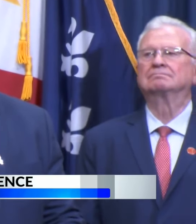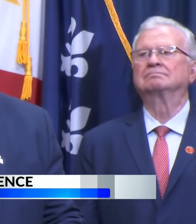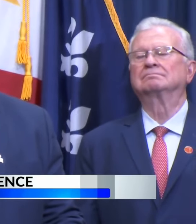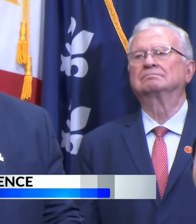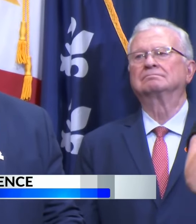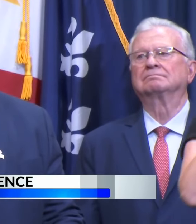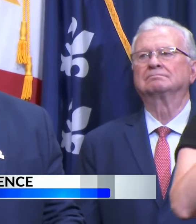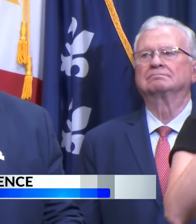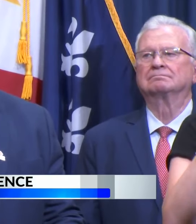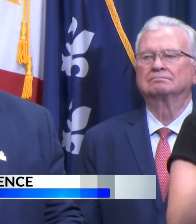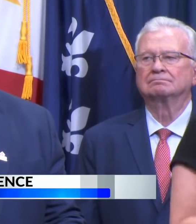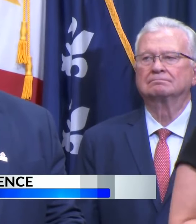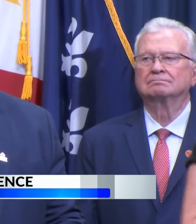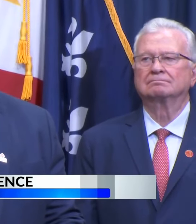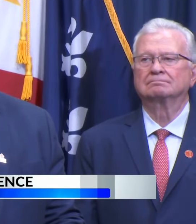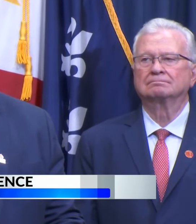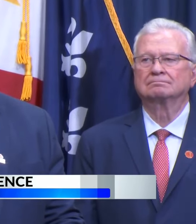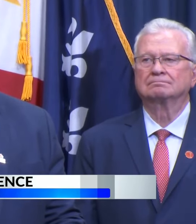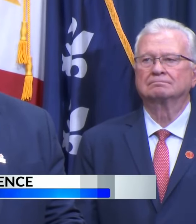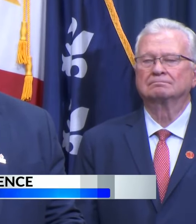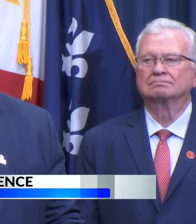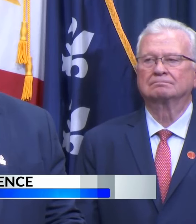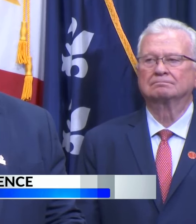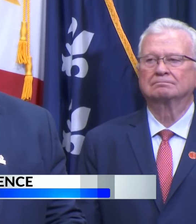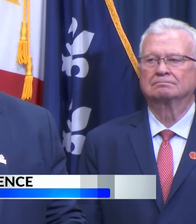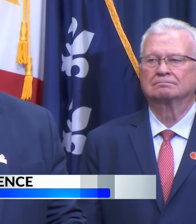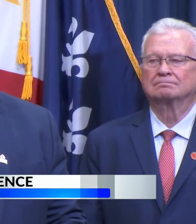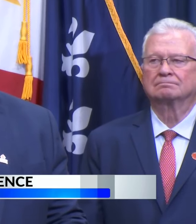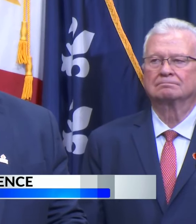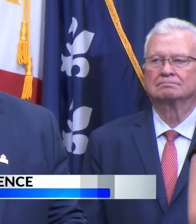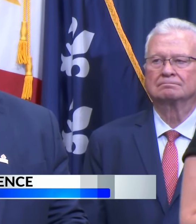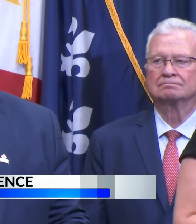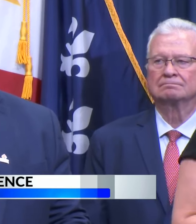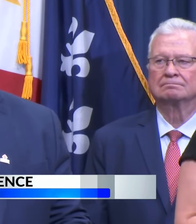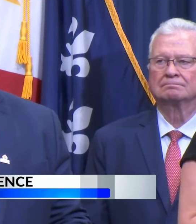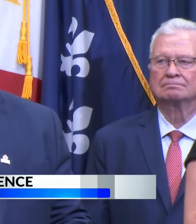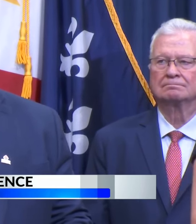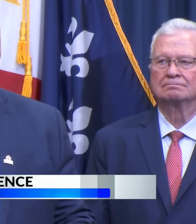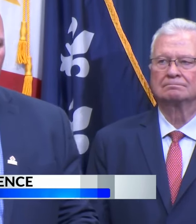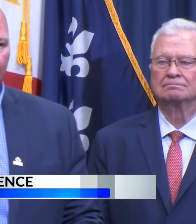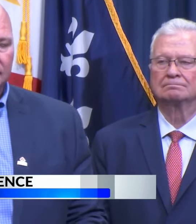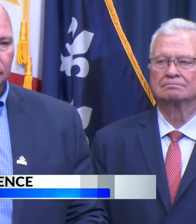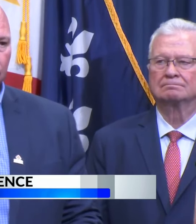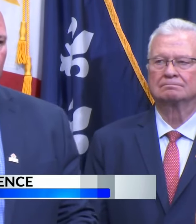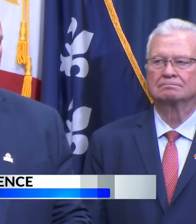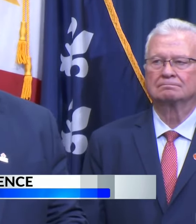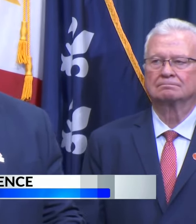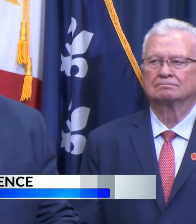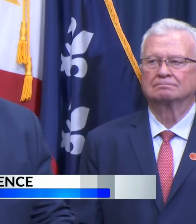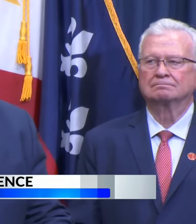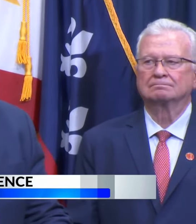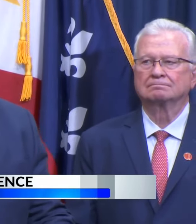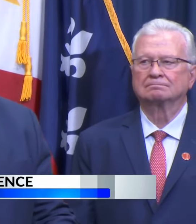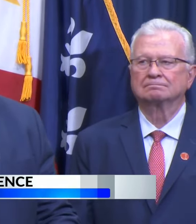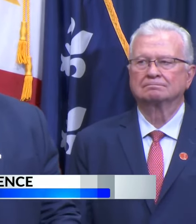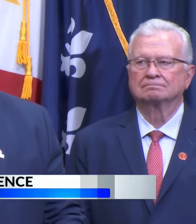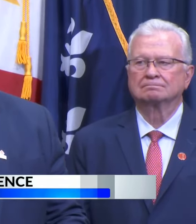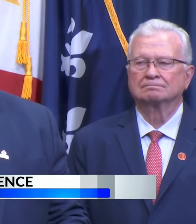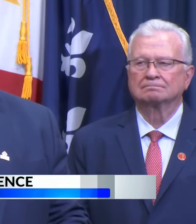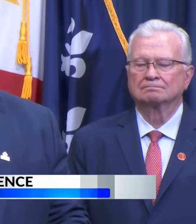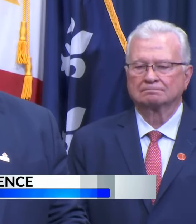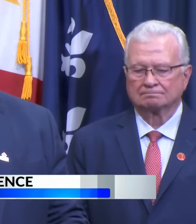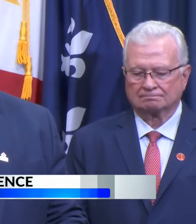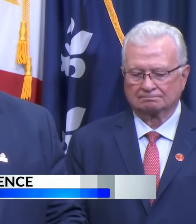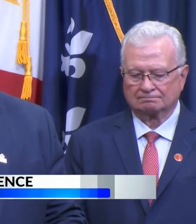System. As of yesterday, we started to assemble and started to get people to start looking at schools as far as securing